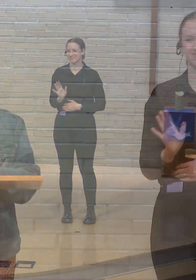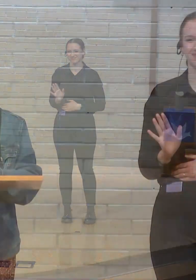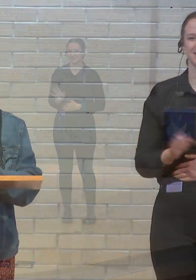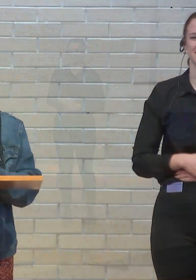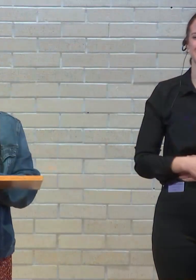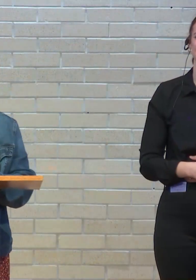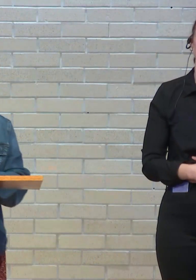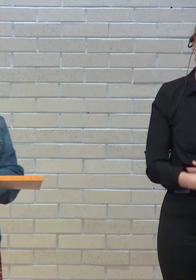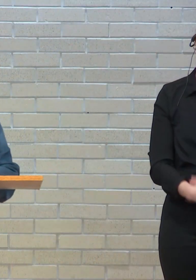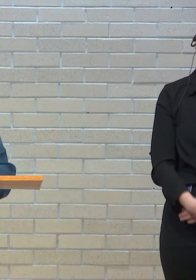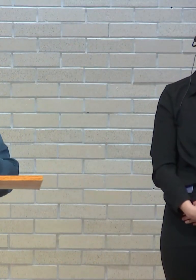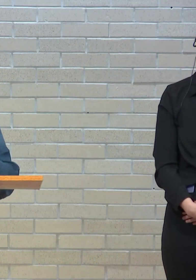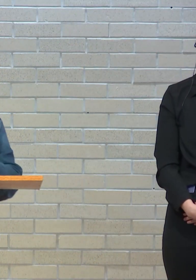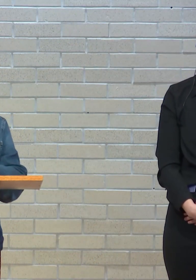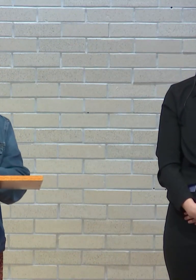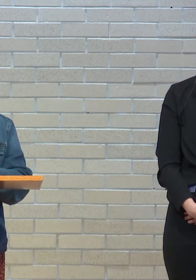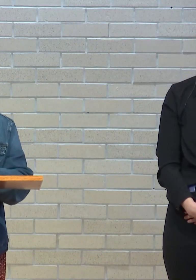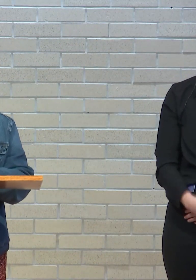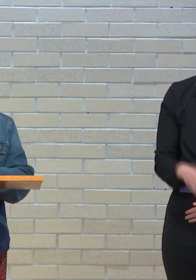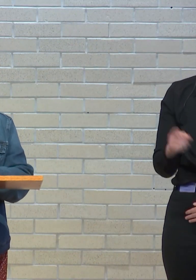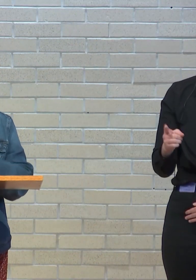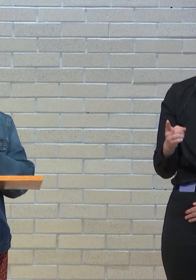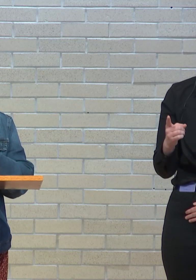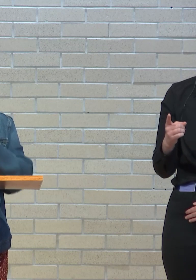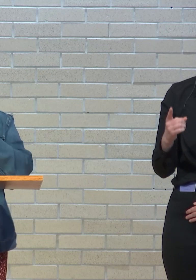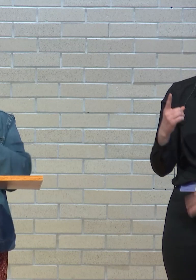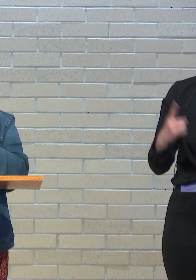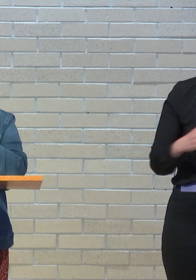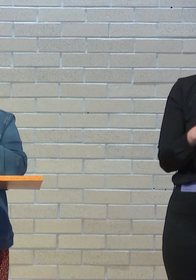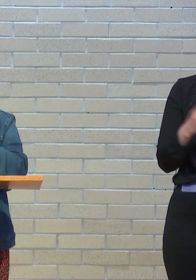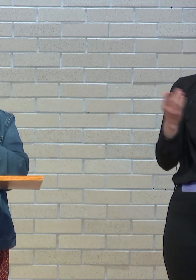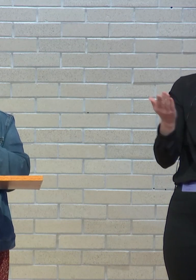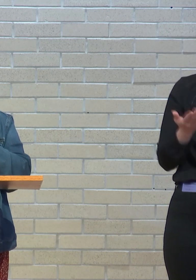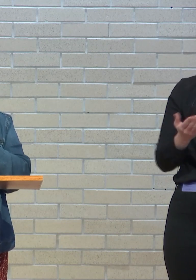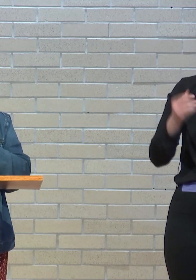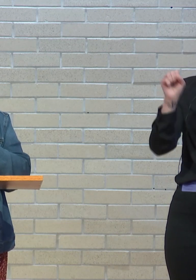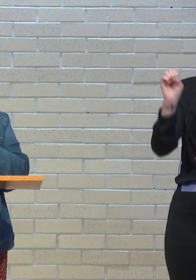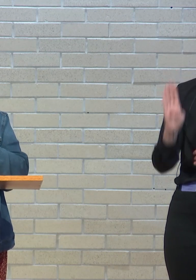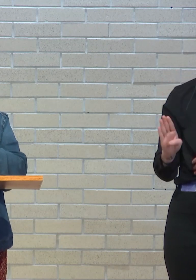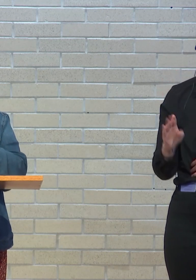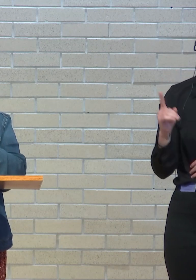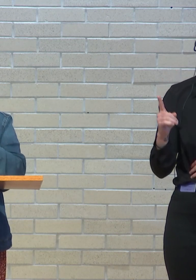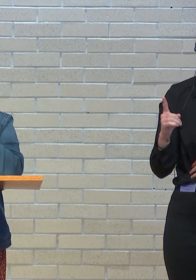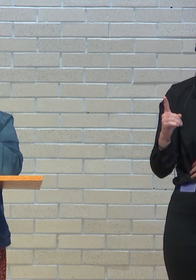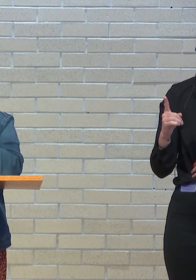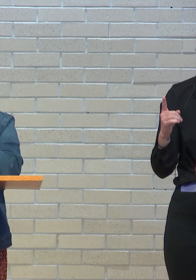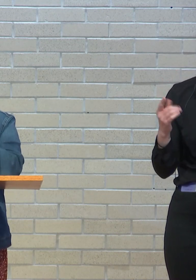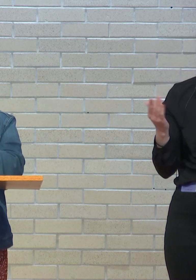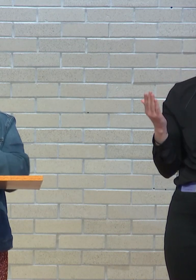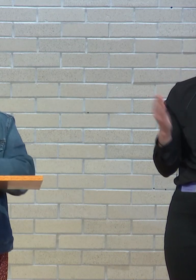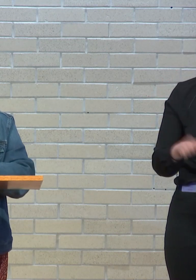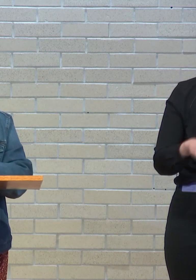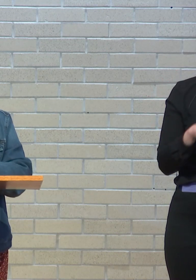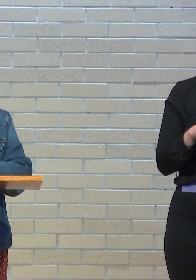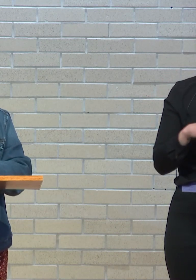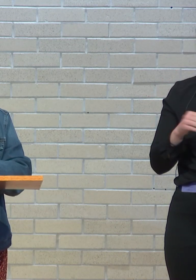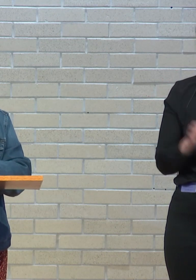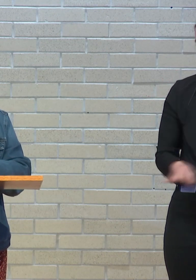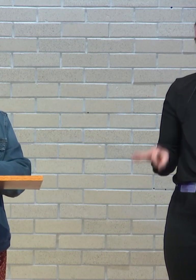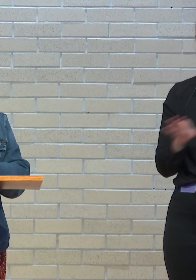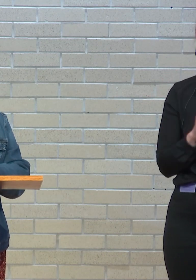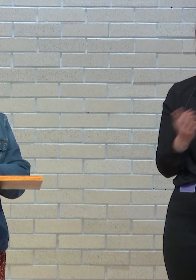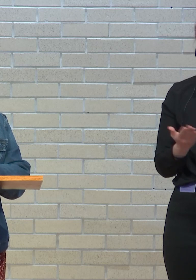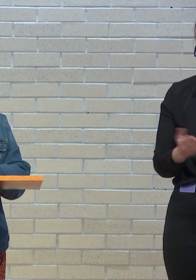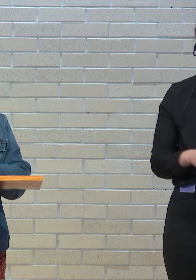Okay. So your presence here all the way from South Bend has added immense value to this event, and BSU is beyond grateful.